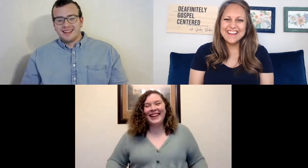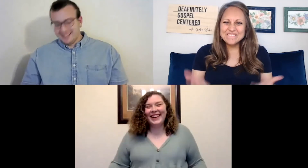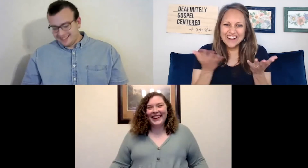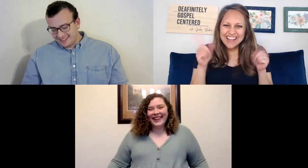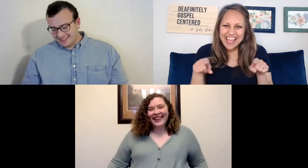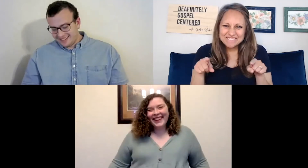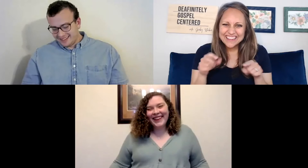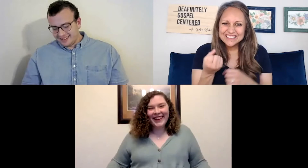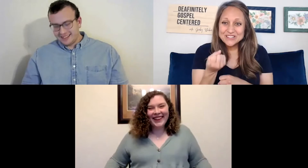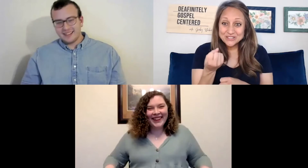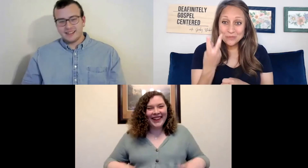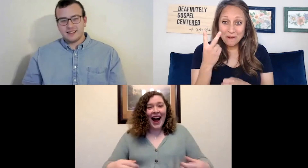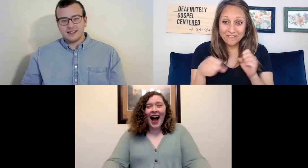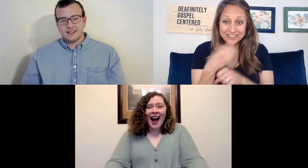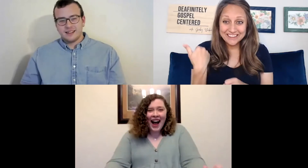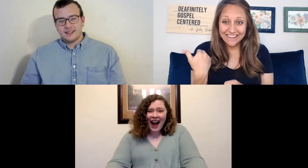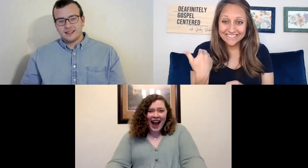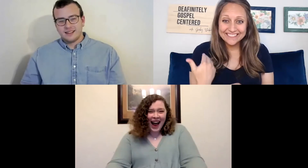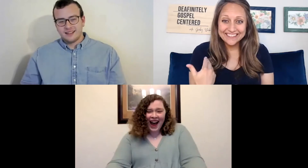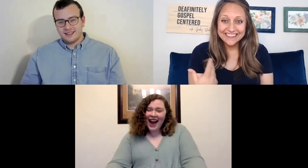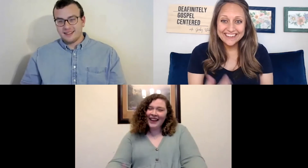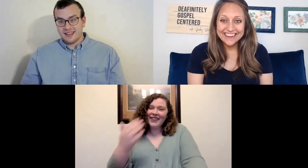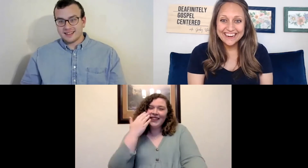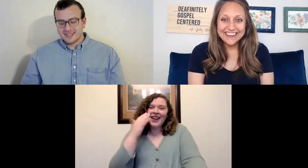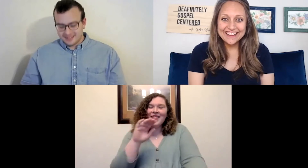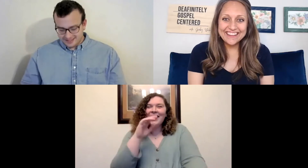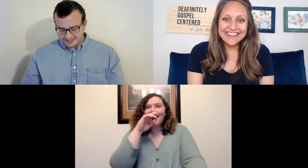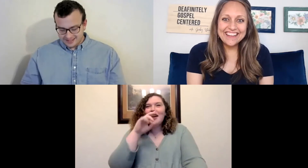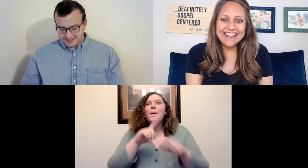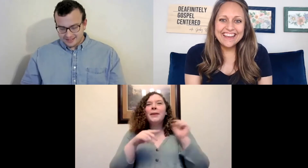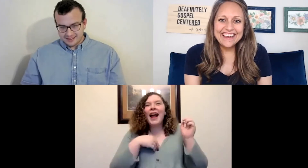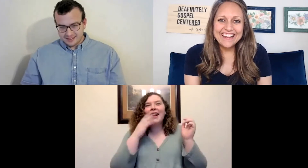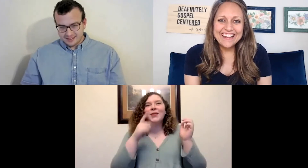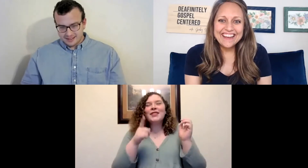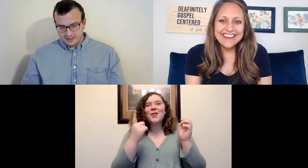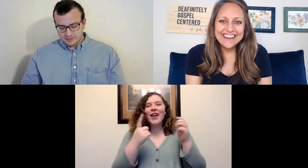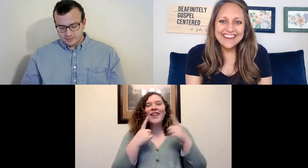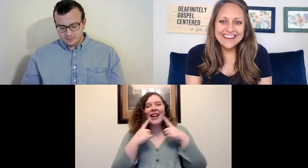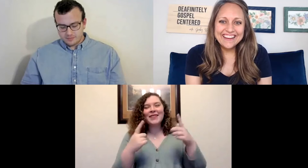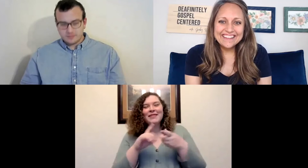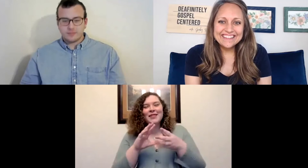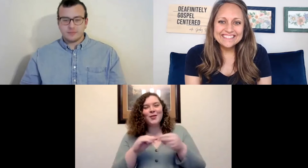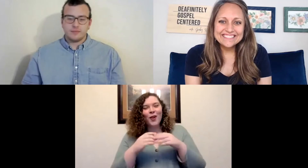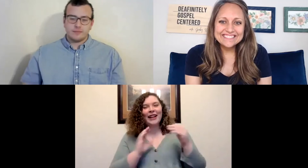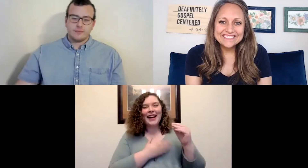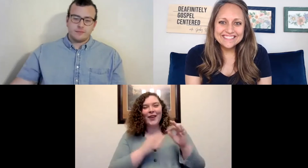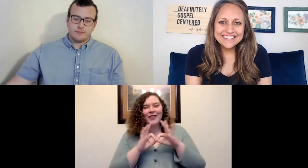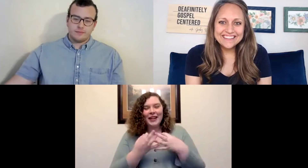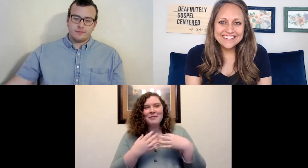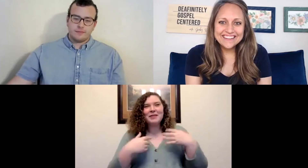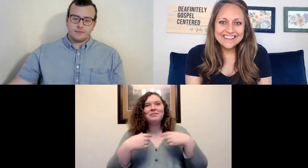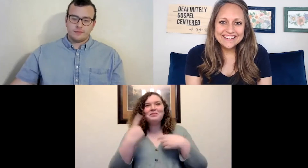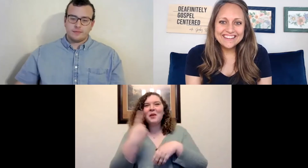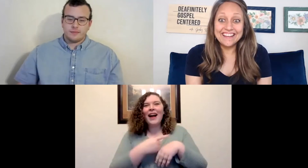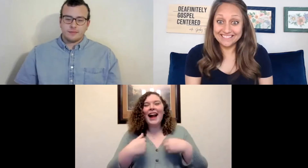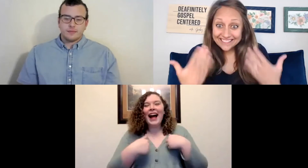Oh, no. I don't remember what you're talking about, but 12 okay. years ago? What happened then? I don't know. There was one